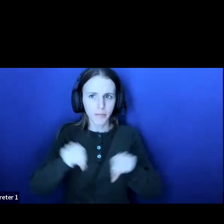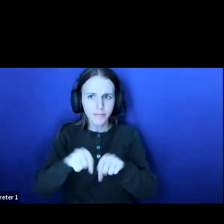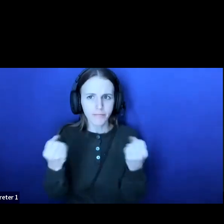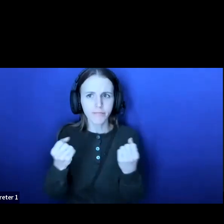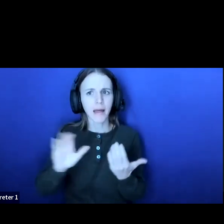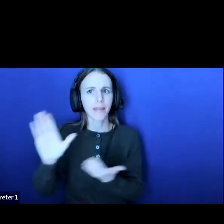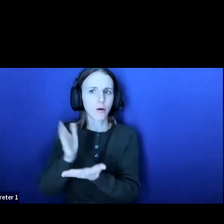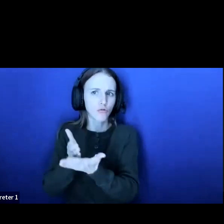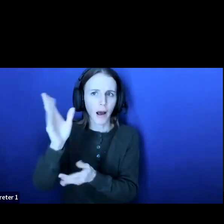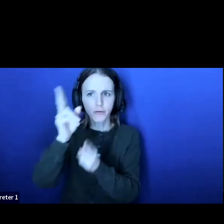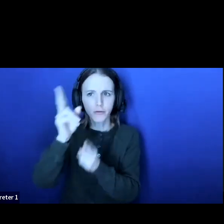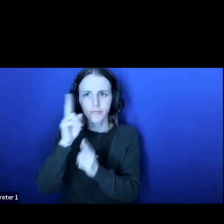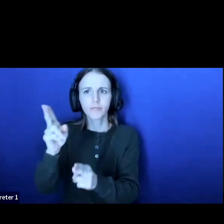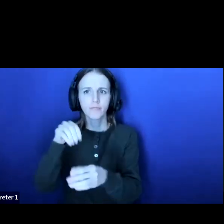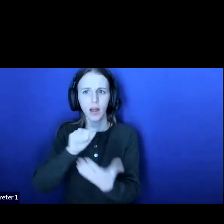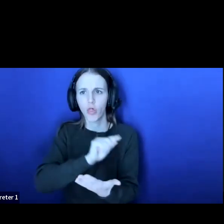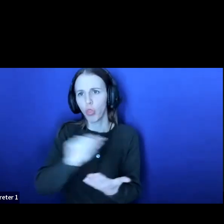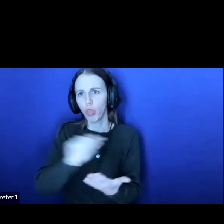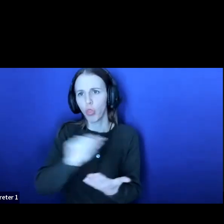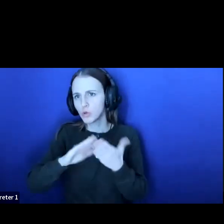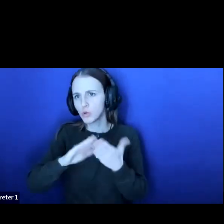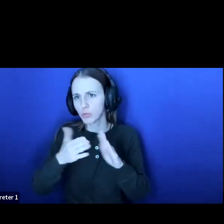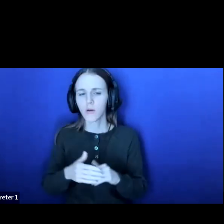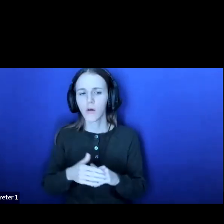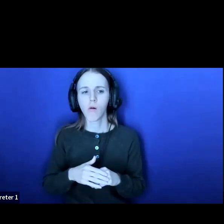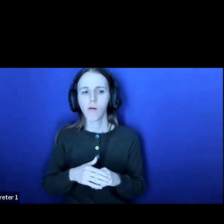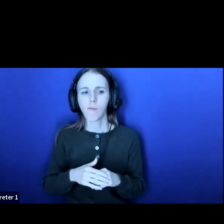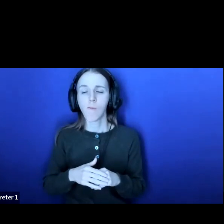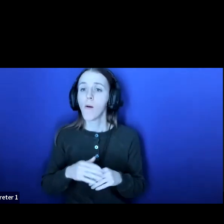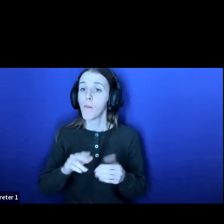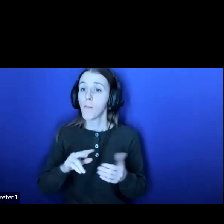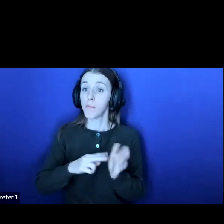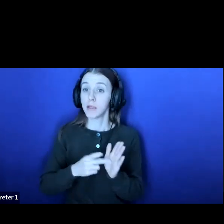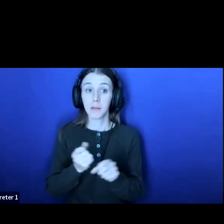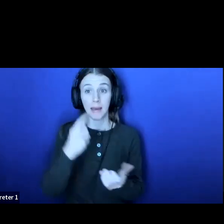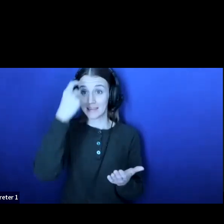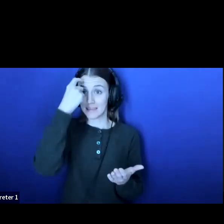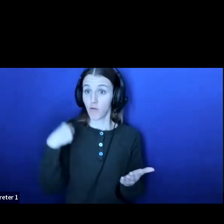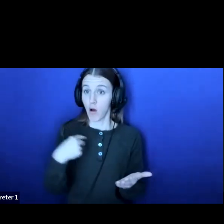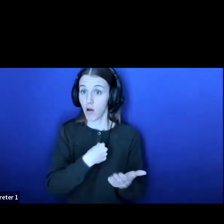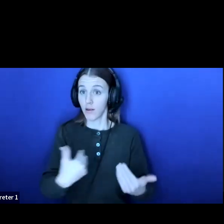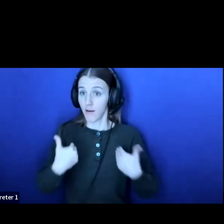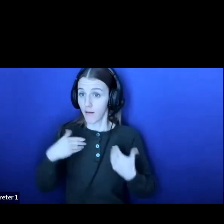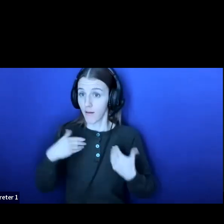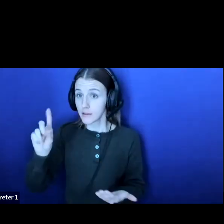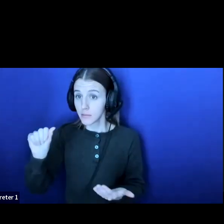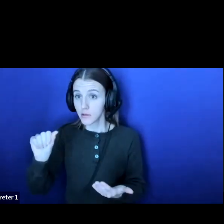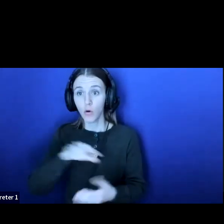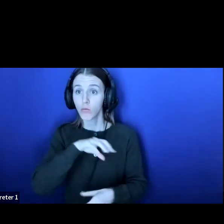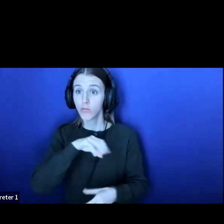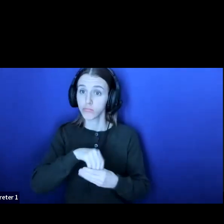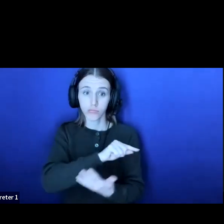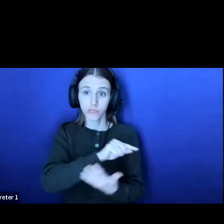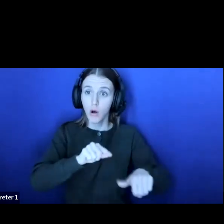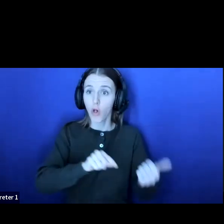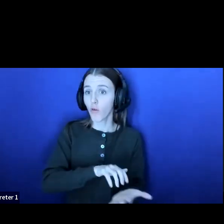that is why it makes a lot of sense for us, for people with disabilities, as well as those who are belonging to other vulnerable groups, to